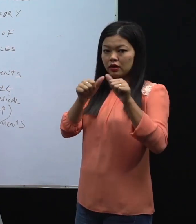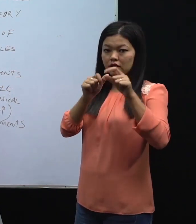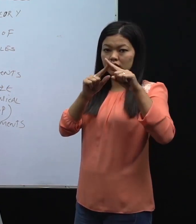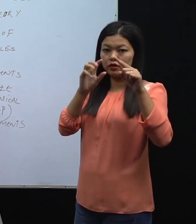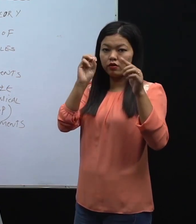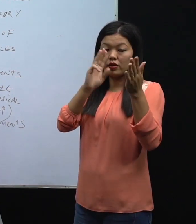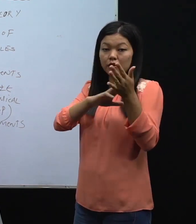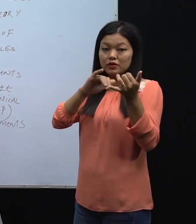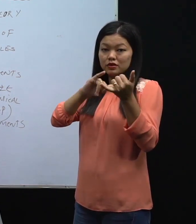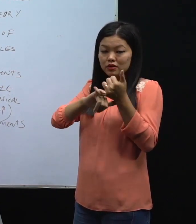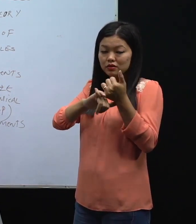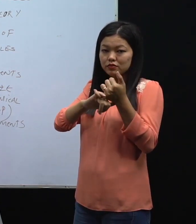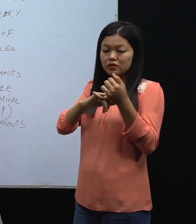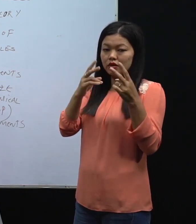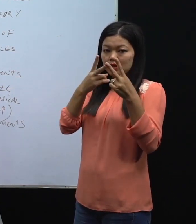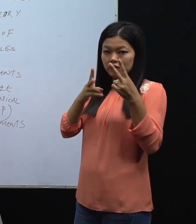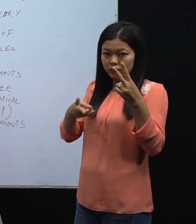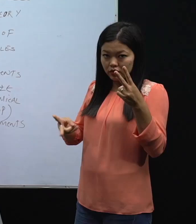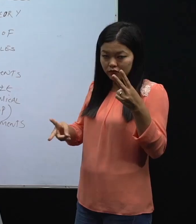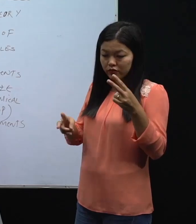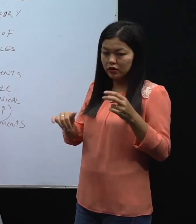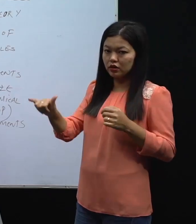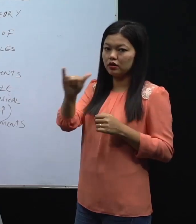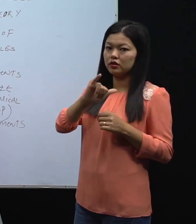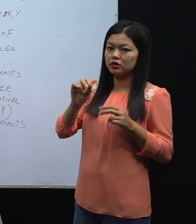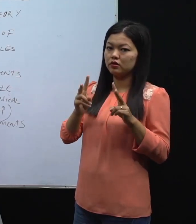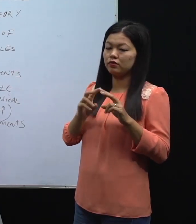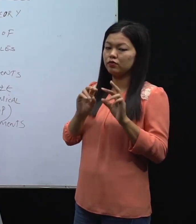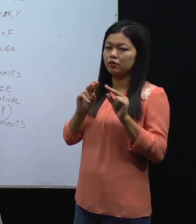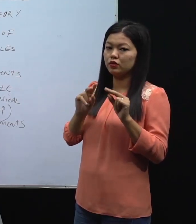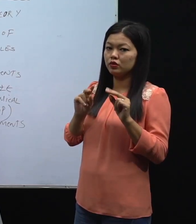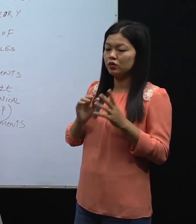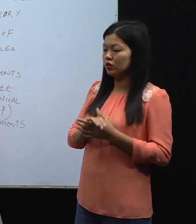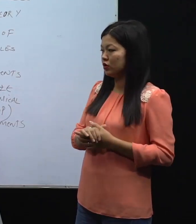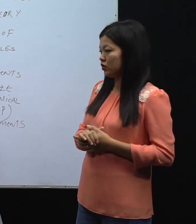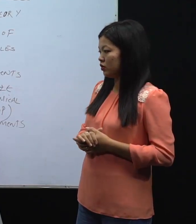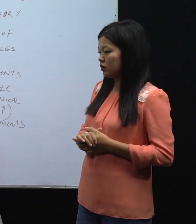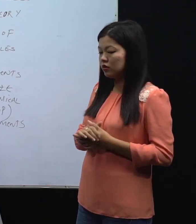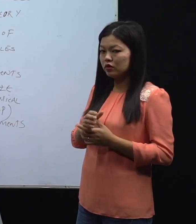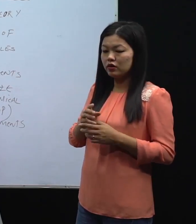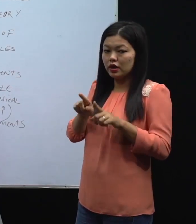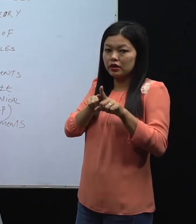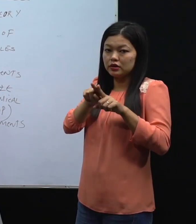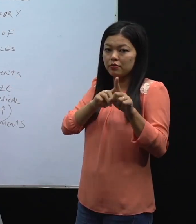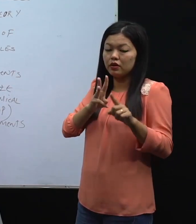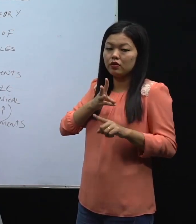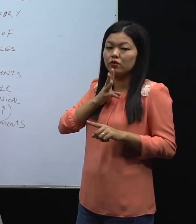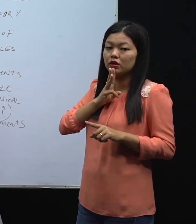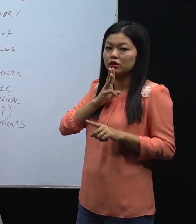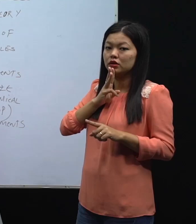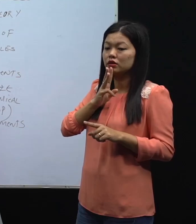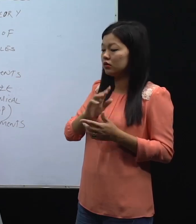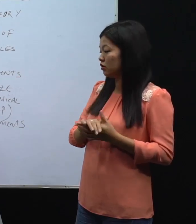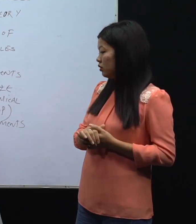Okay, that means they are not identical. So now we'll take water as an example. Clear? Now